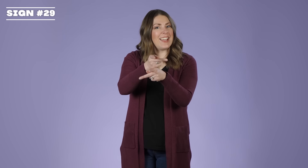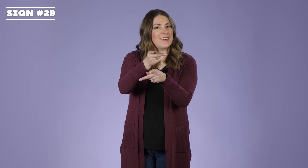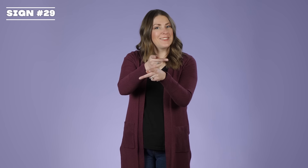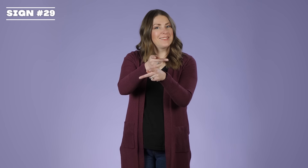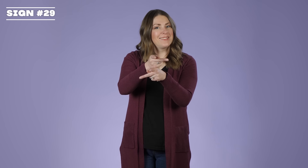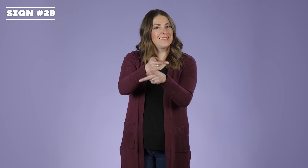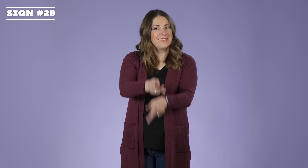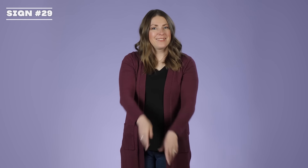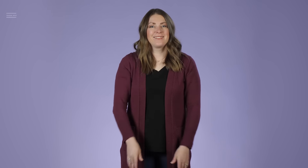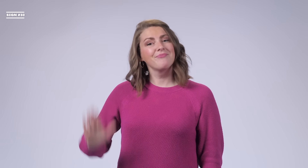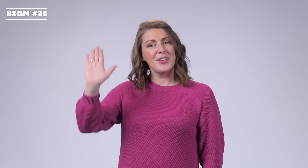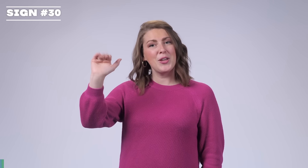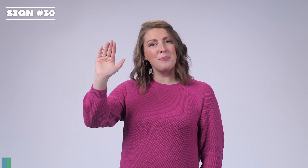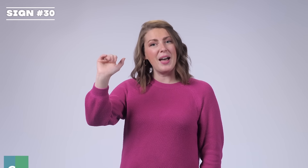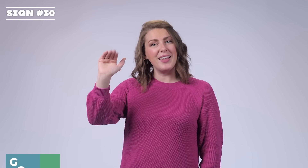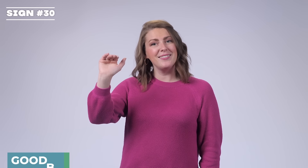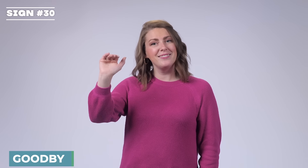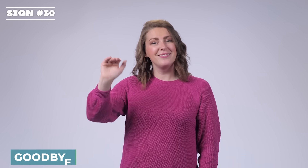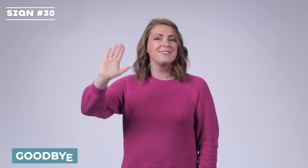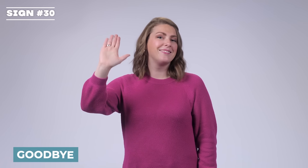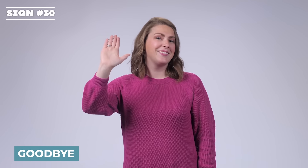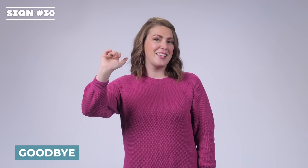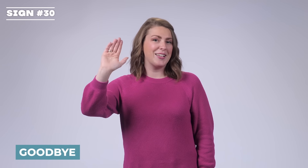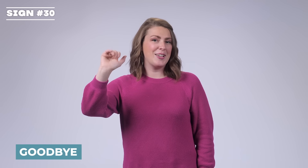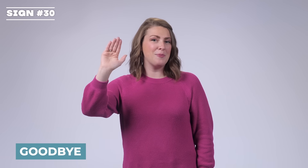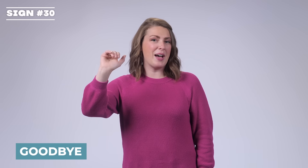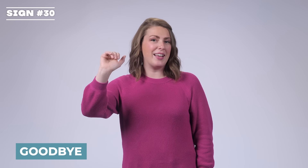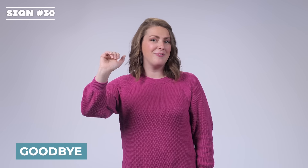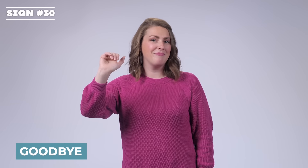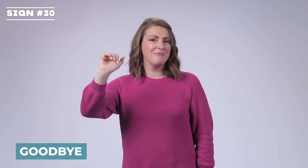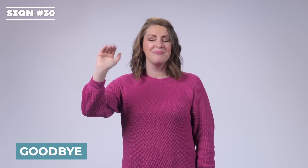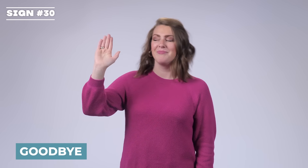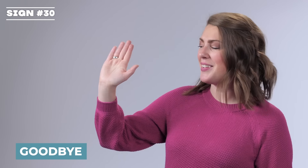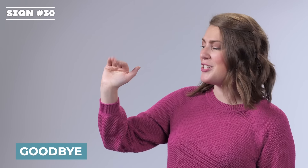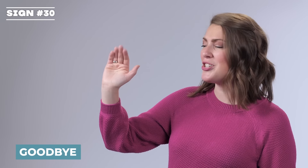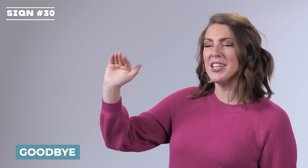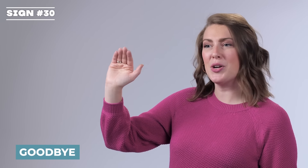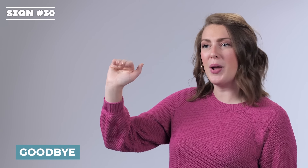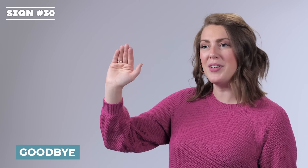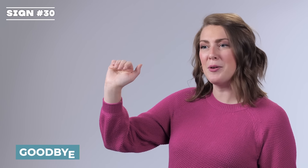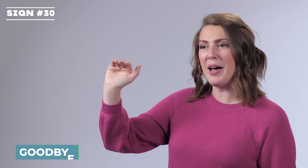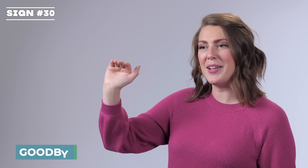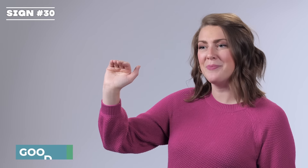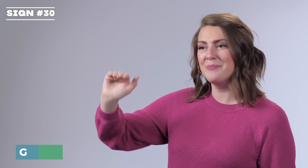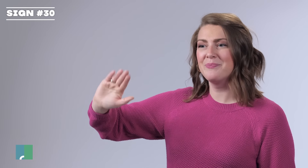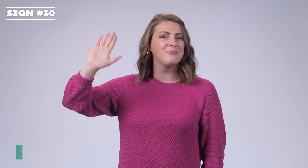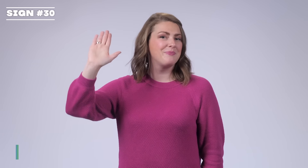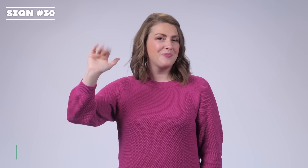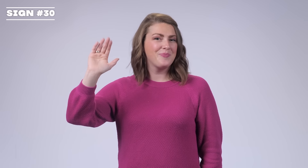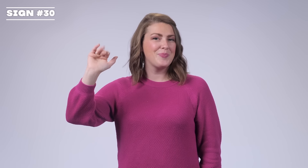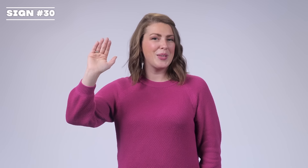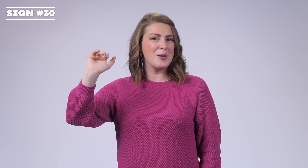care. Goodbye. Goodbye. It's just like you're waving goodbye.